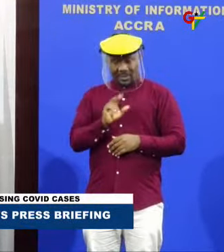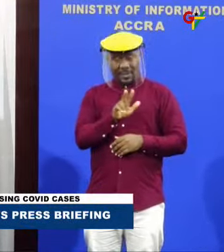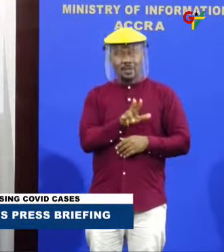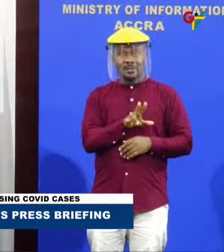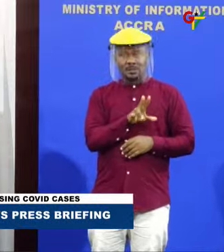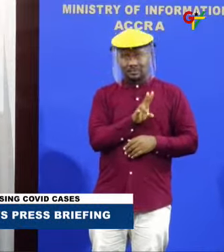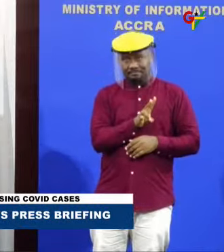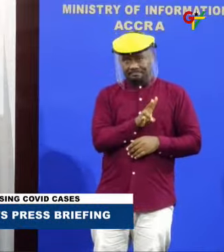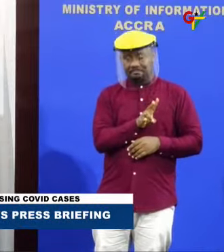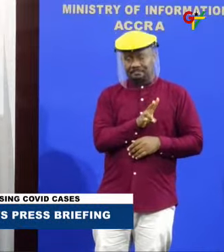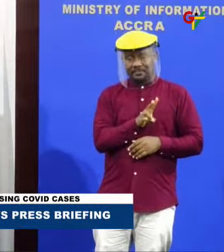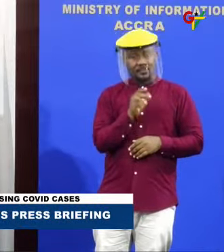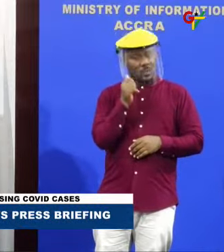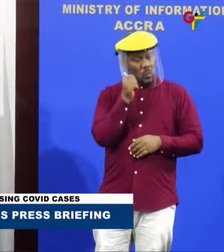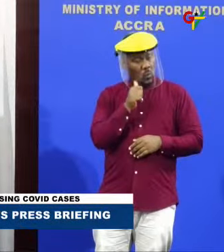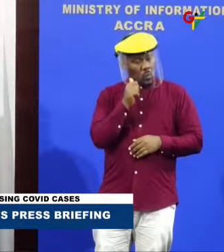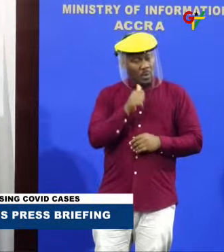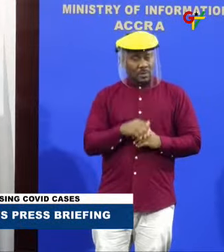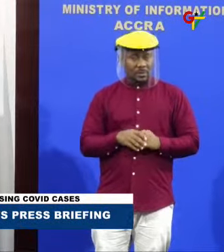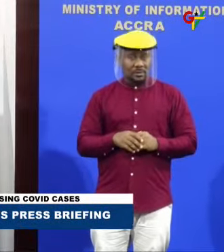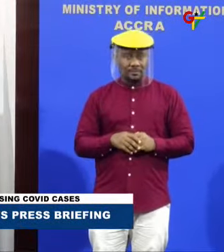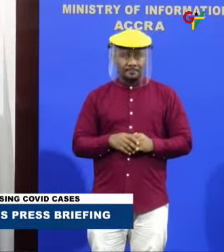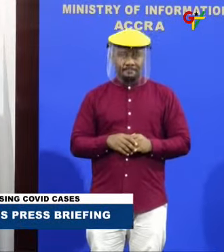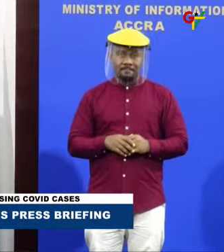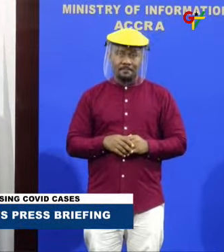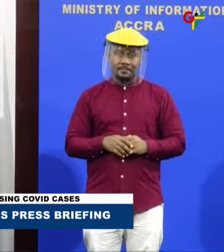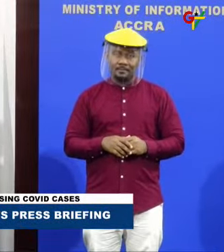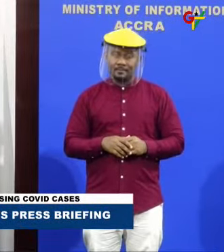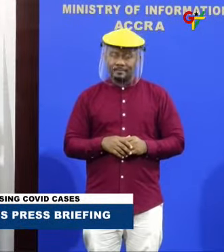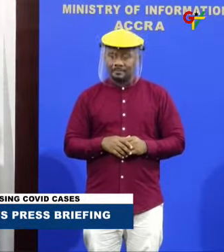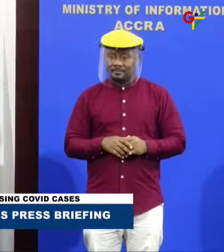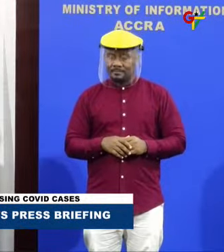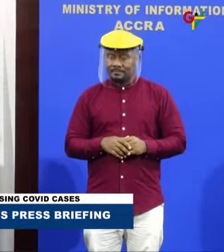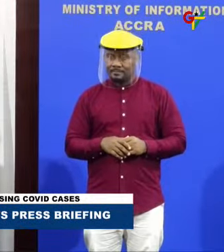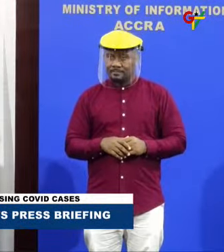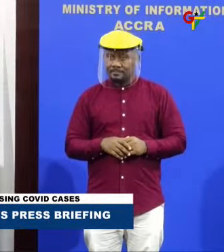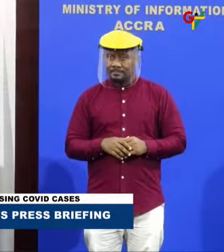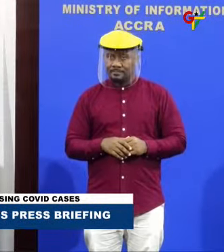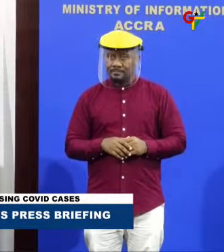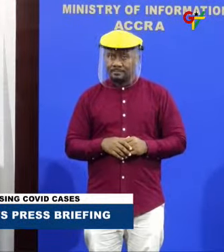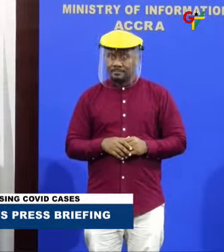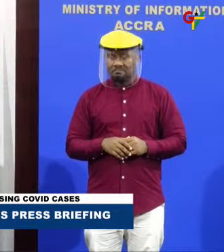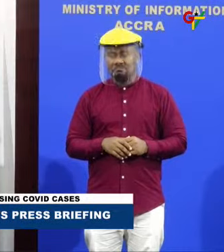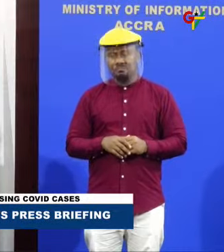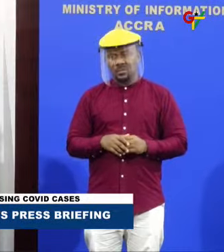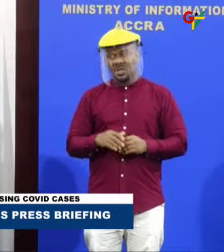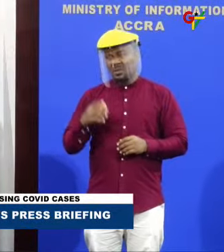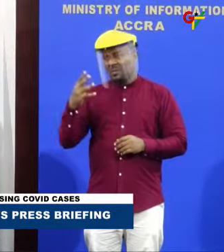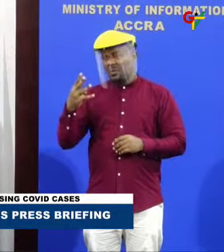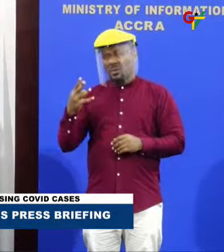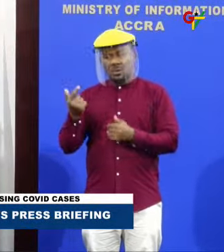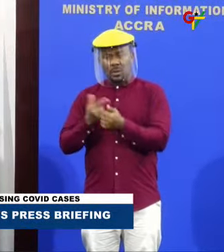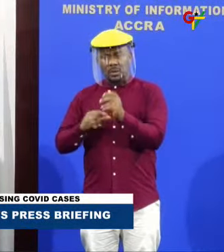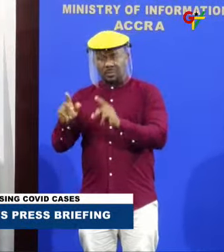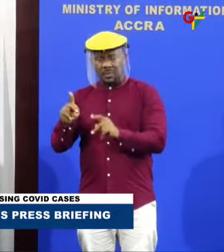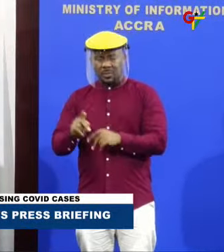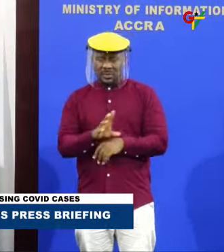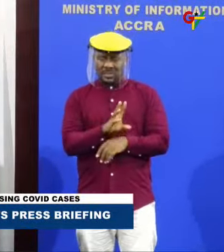The usual numbers have not changed. About 4 out of 10 are Ghanaians and the 6 are non-Ghanaians. And this